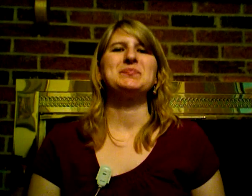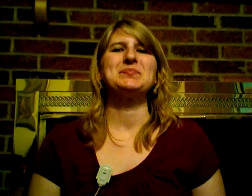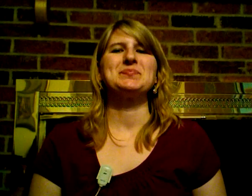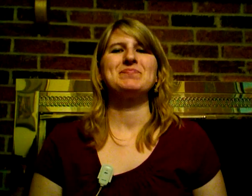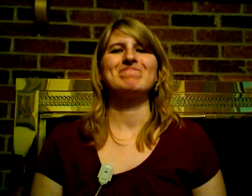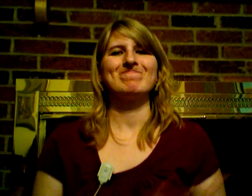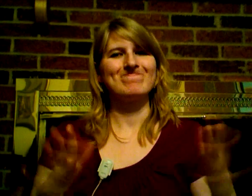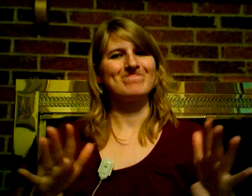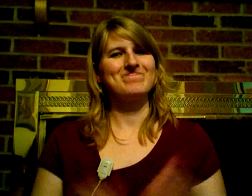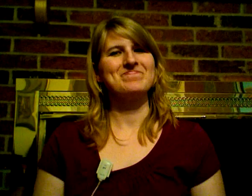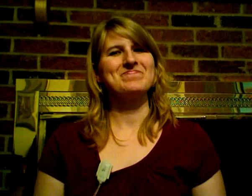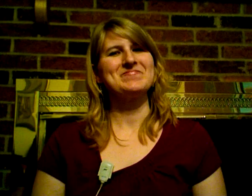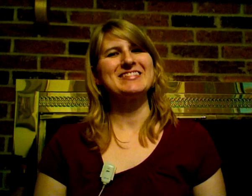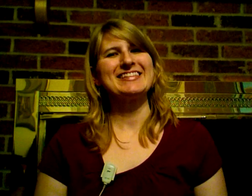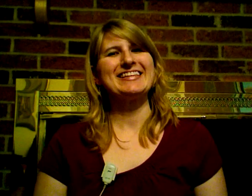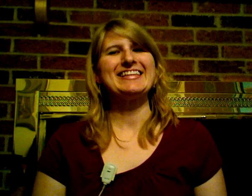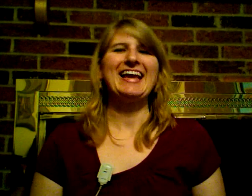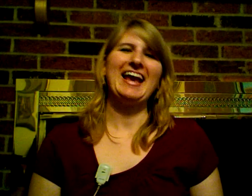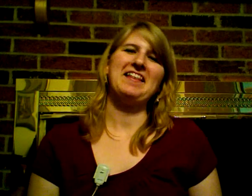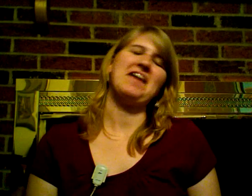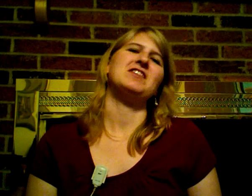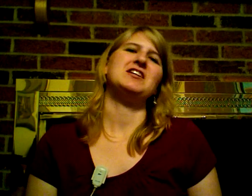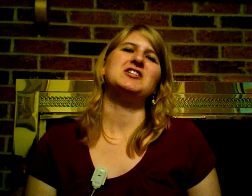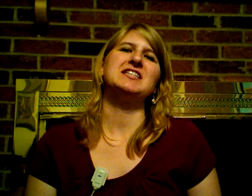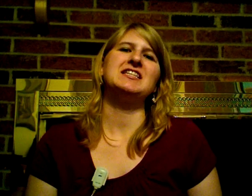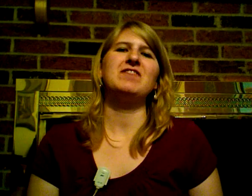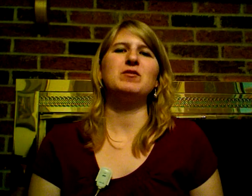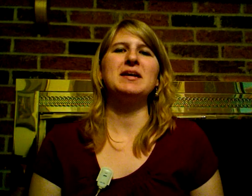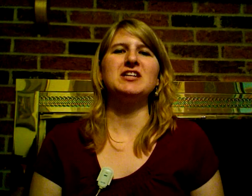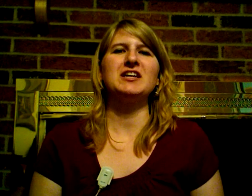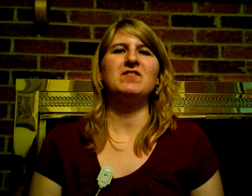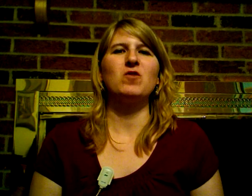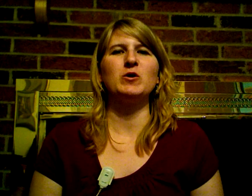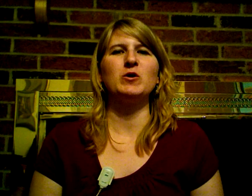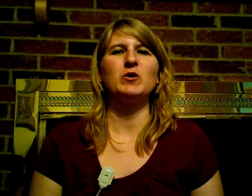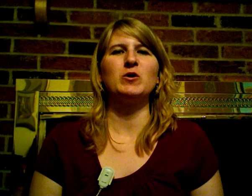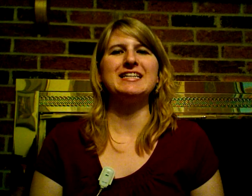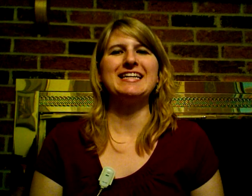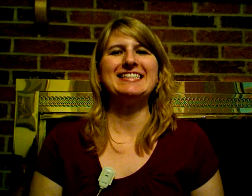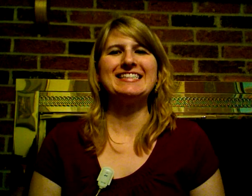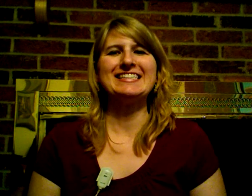And that finishes the information for the local cities.